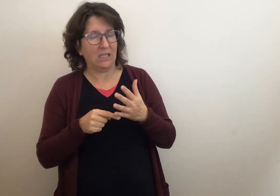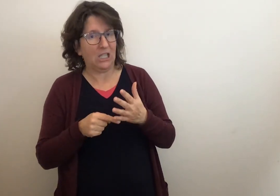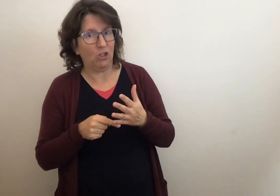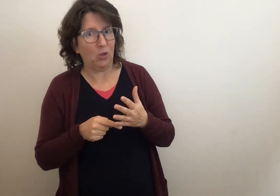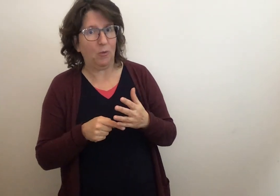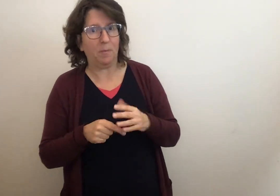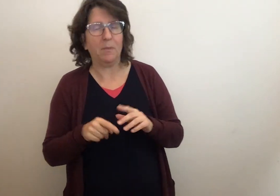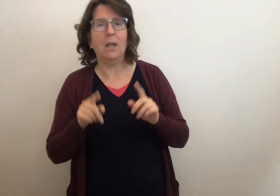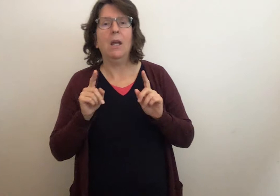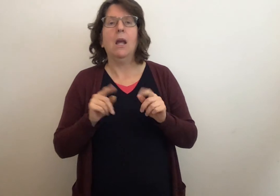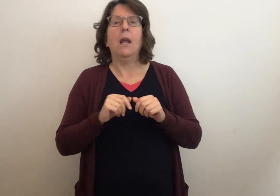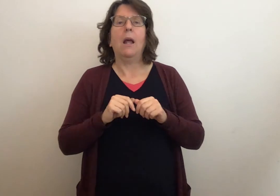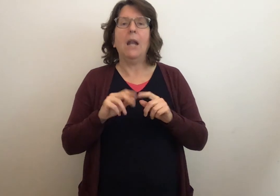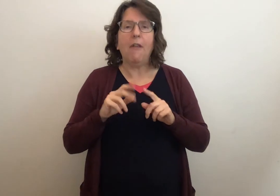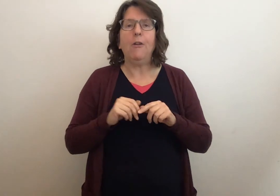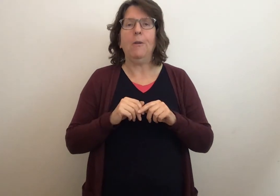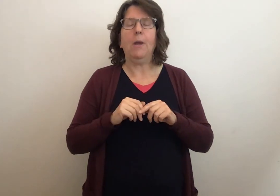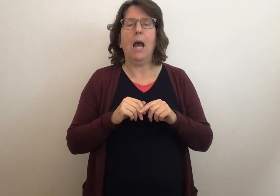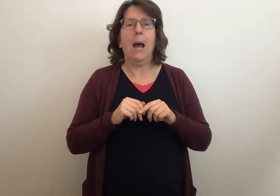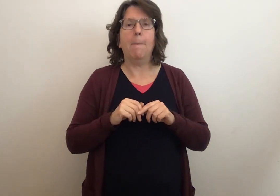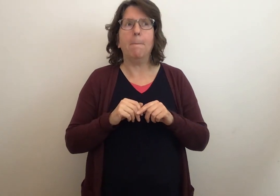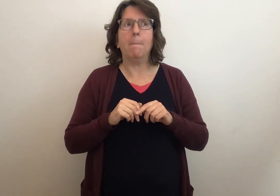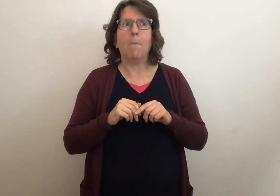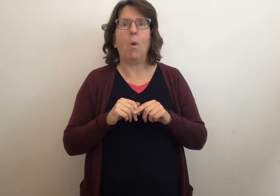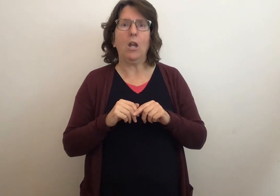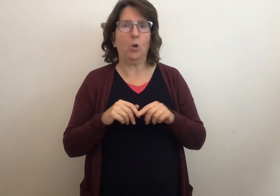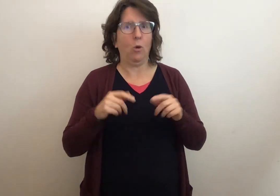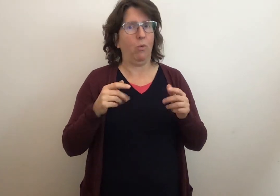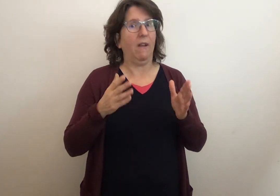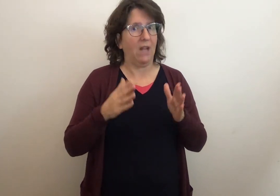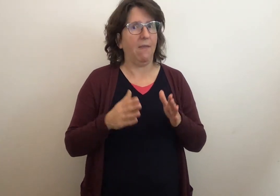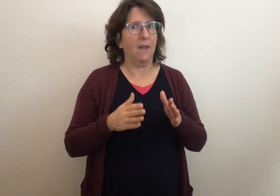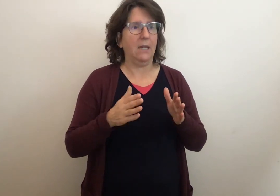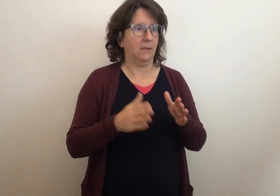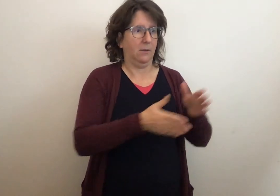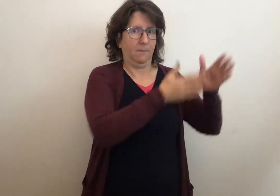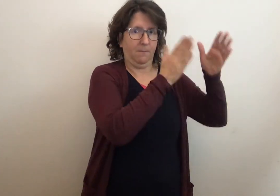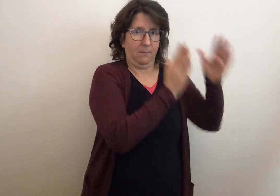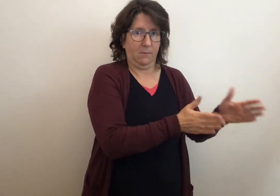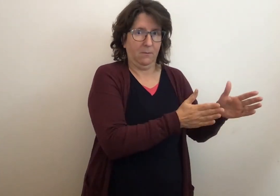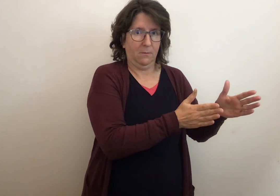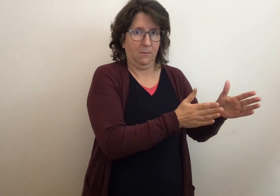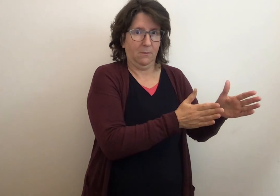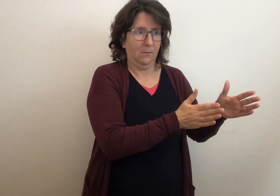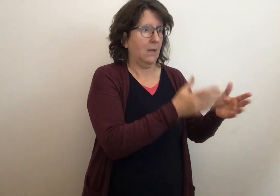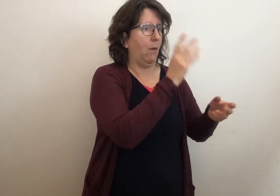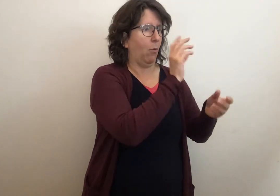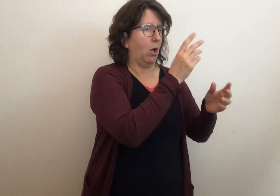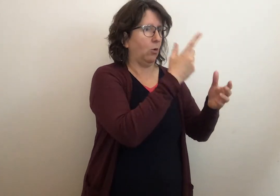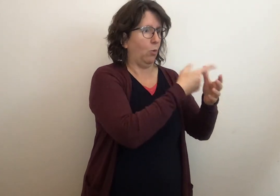here too. Another way to do it, we have done this. And then we're going to do